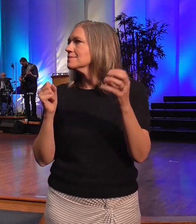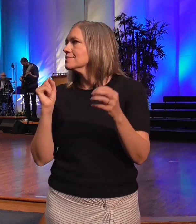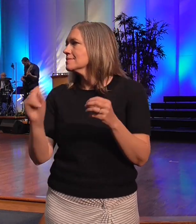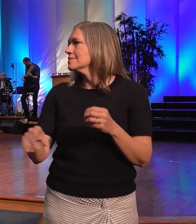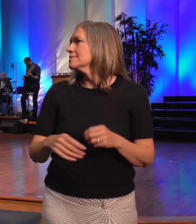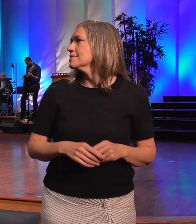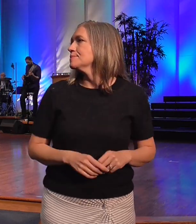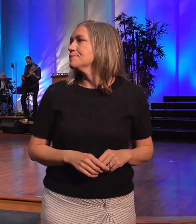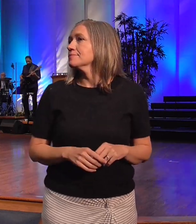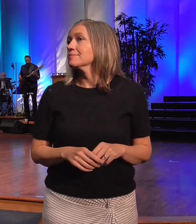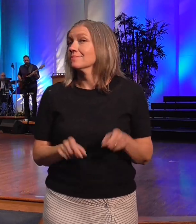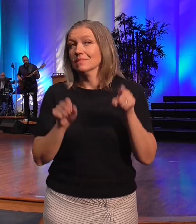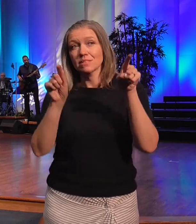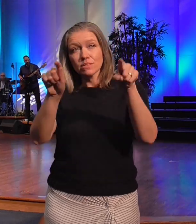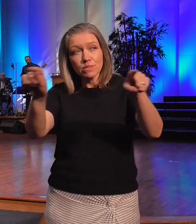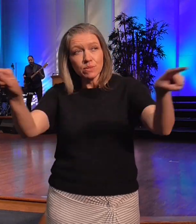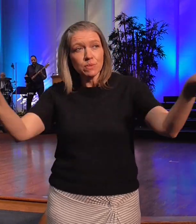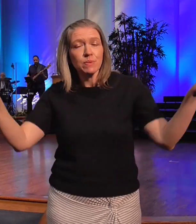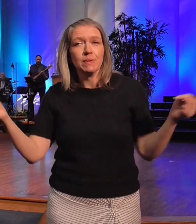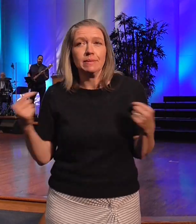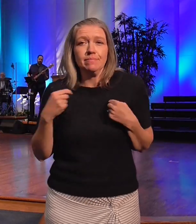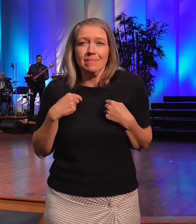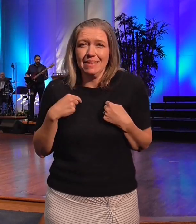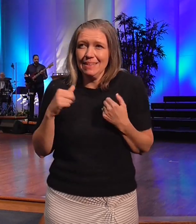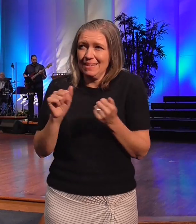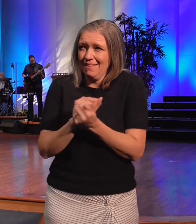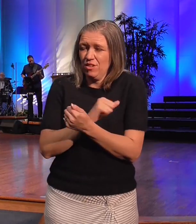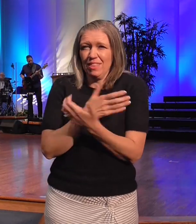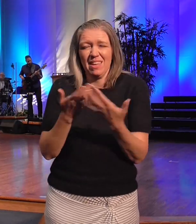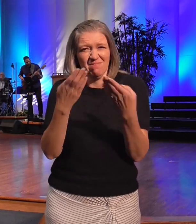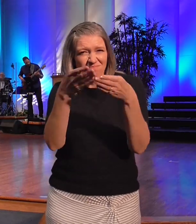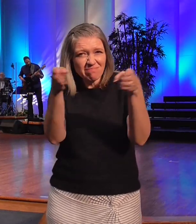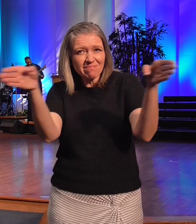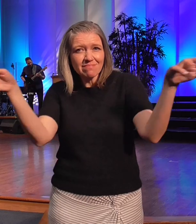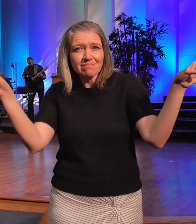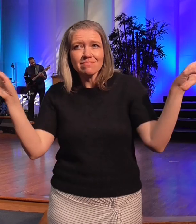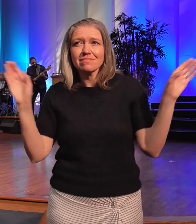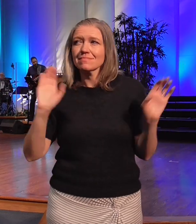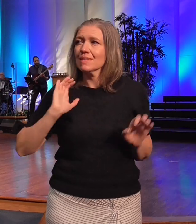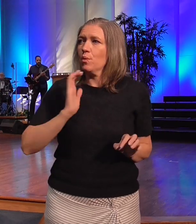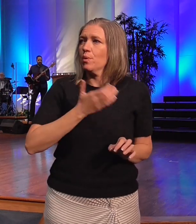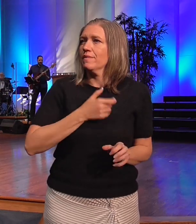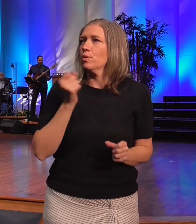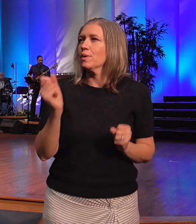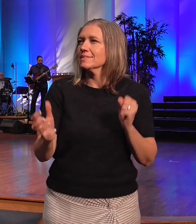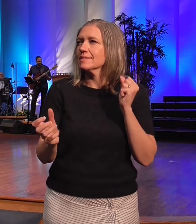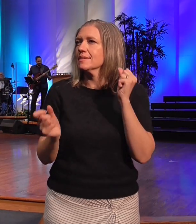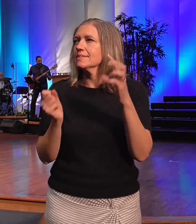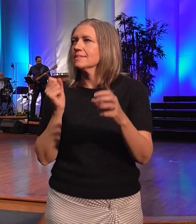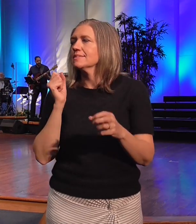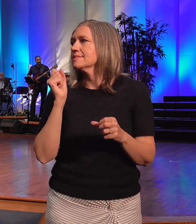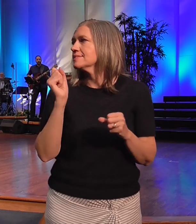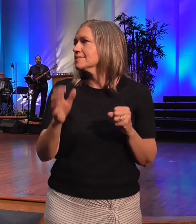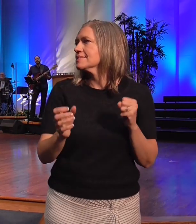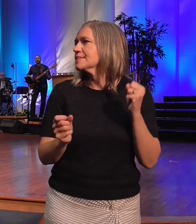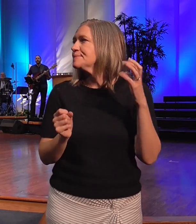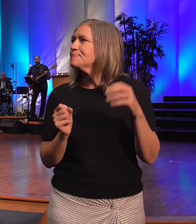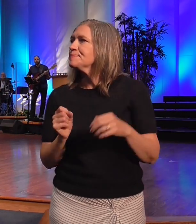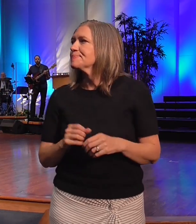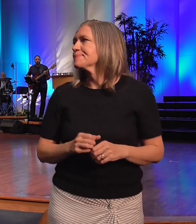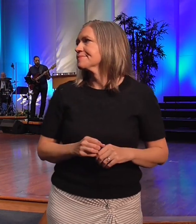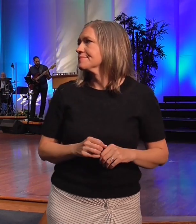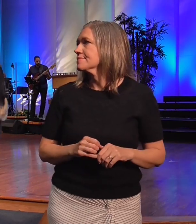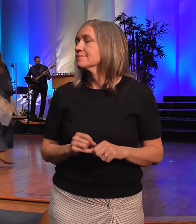voices. It's you and me and everything in between. Our voices.